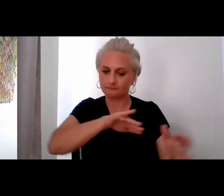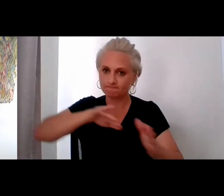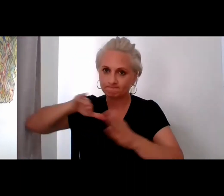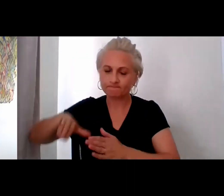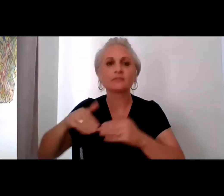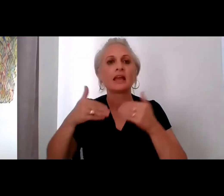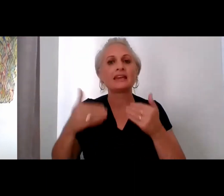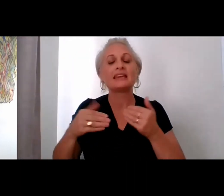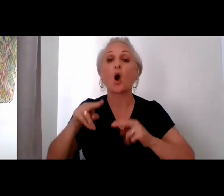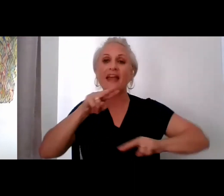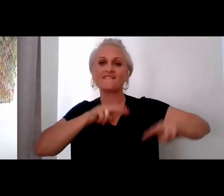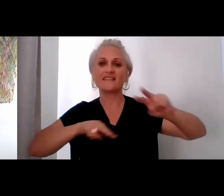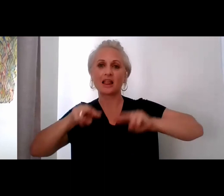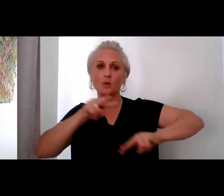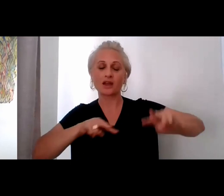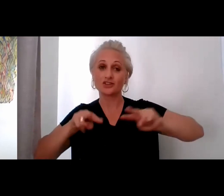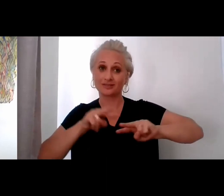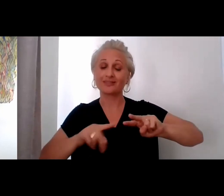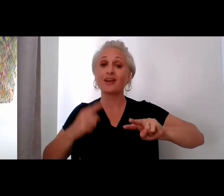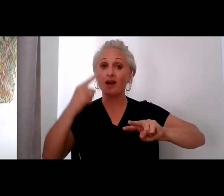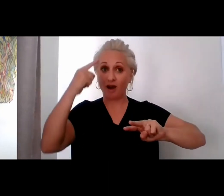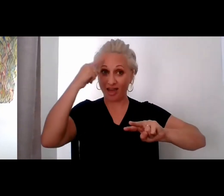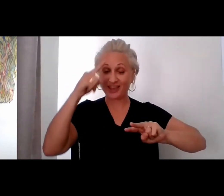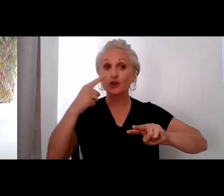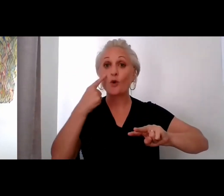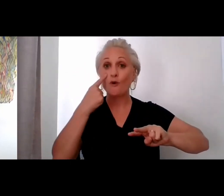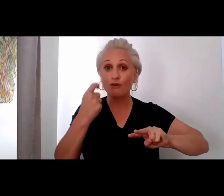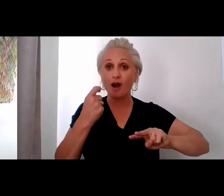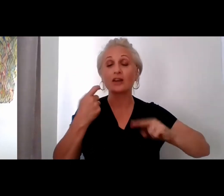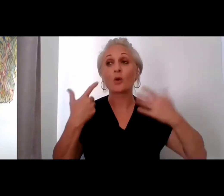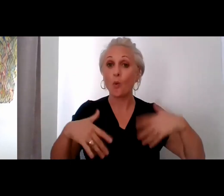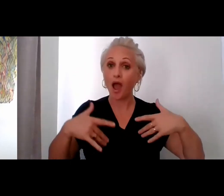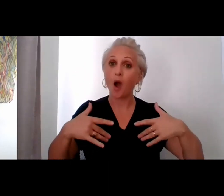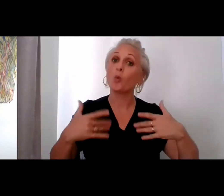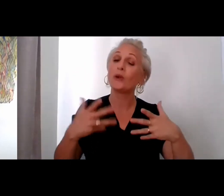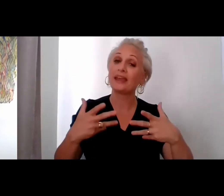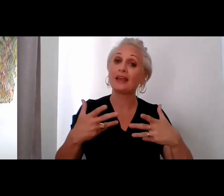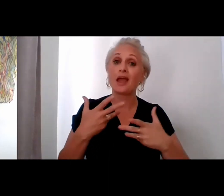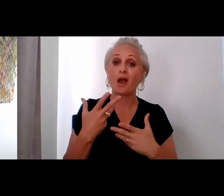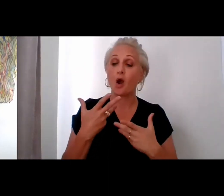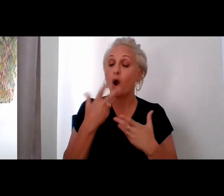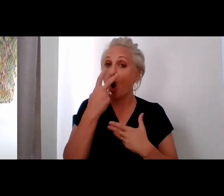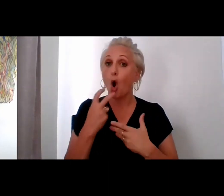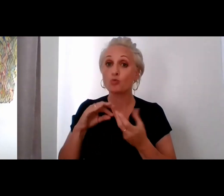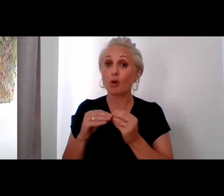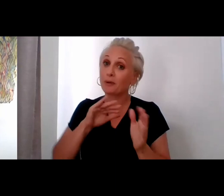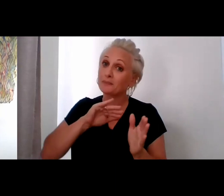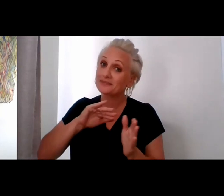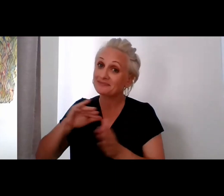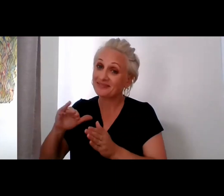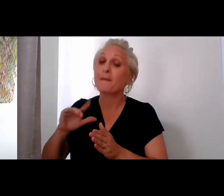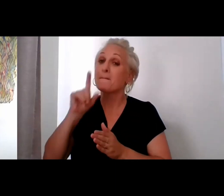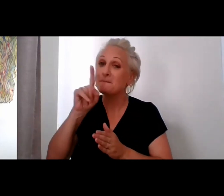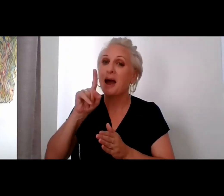to find that you have a new or modified problem definition. And we are back to stage one of the policy